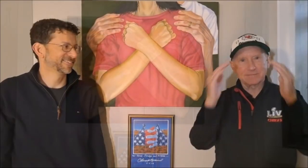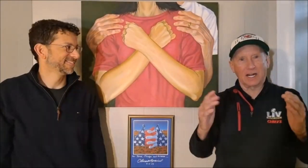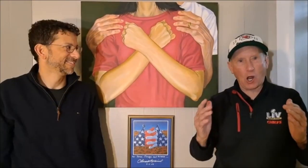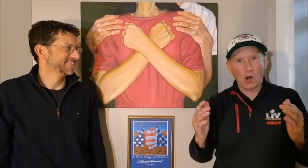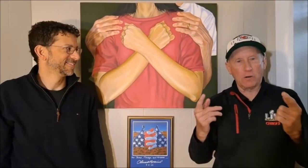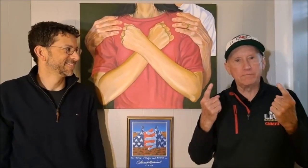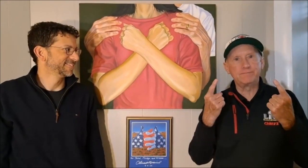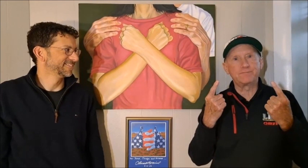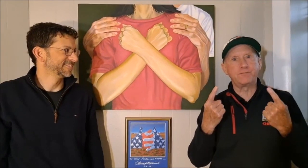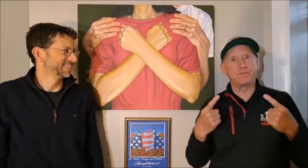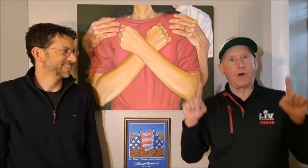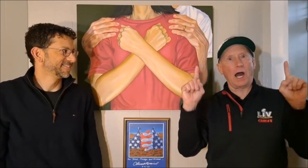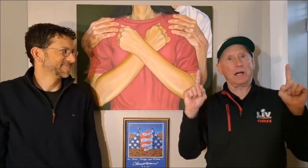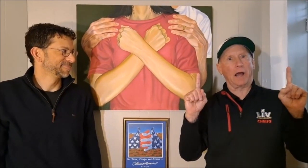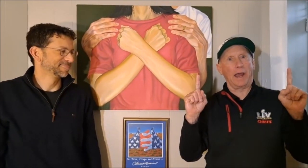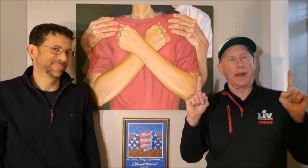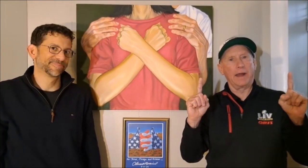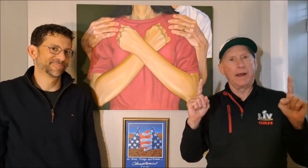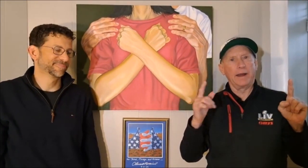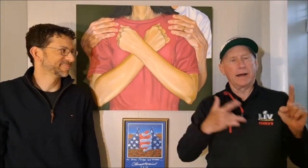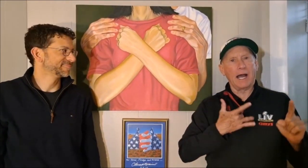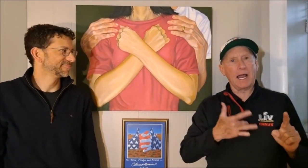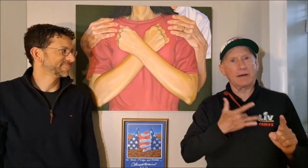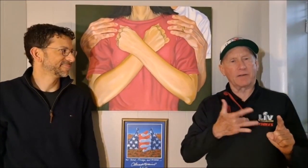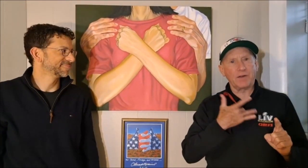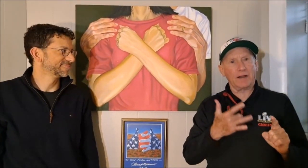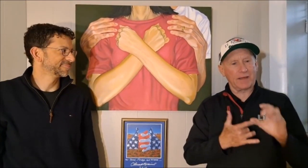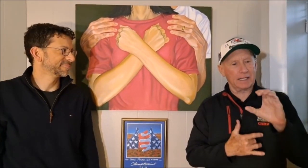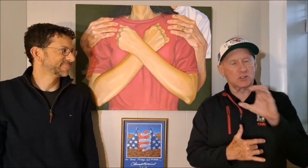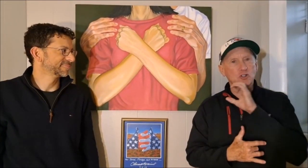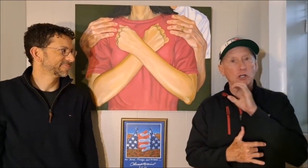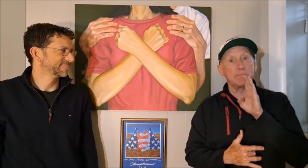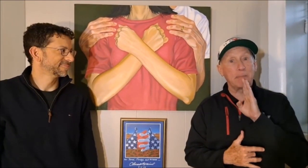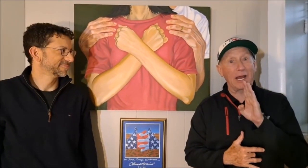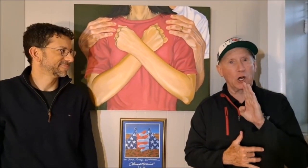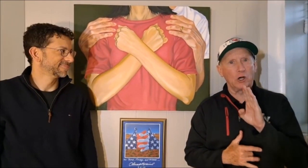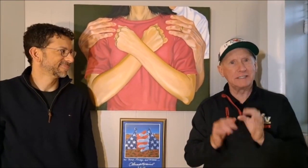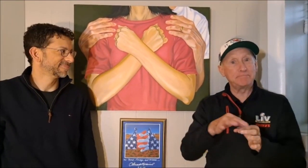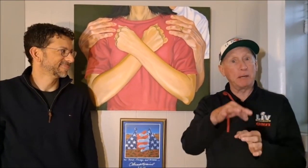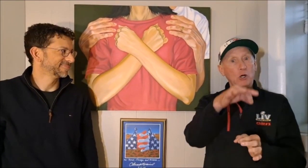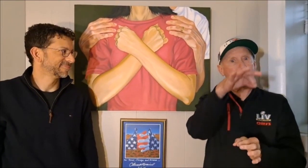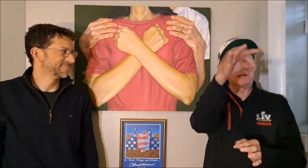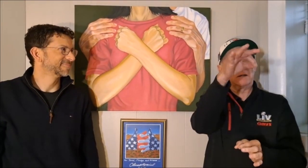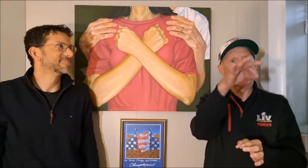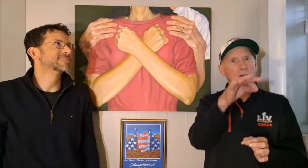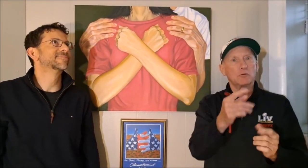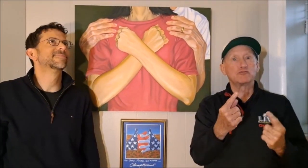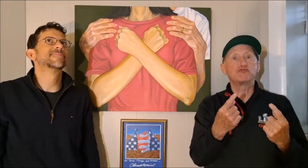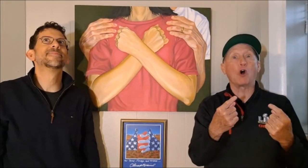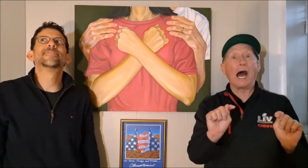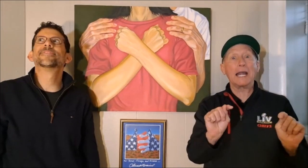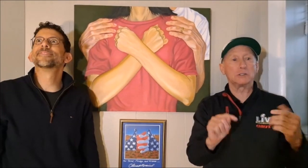Hello. Finally, I have a feeling that Chuck Baird spirit was trying to